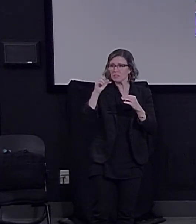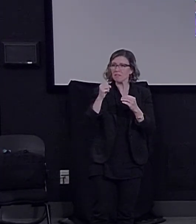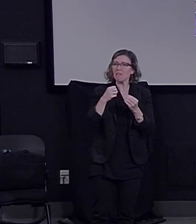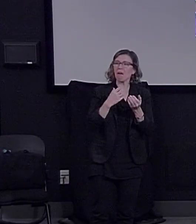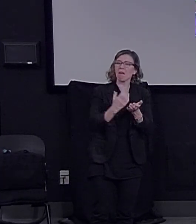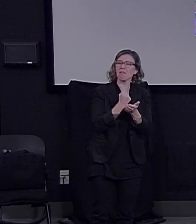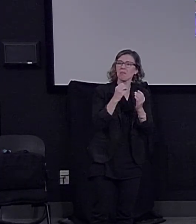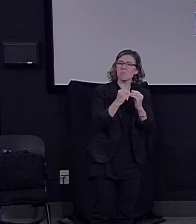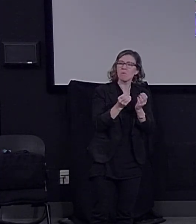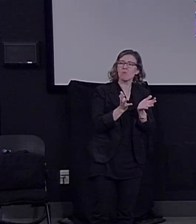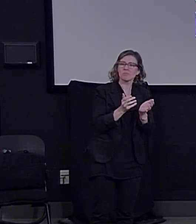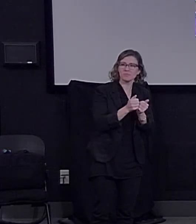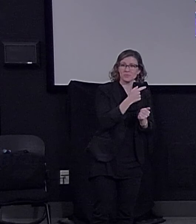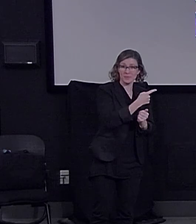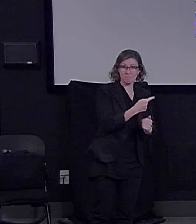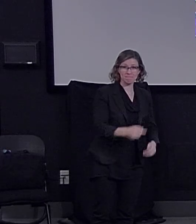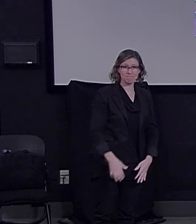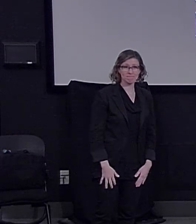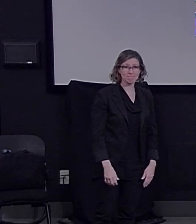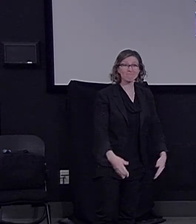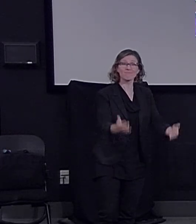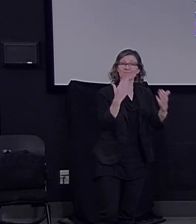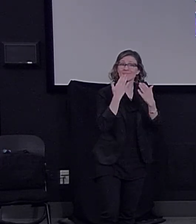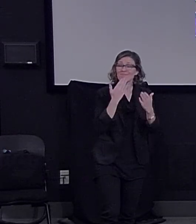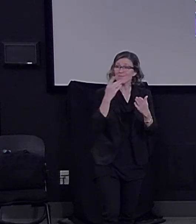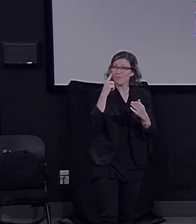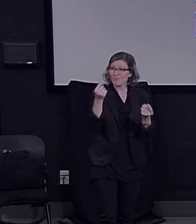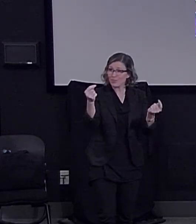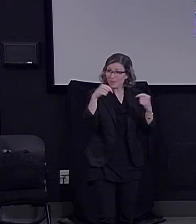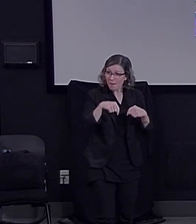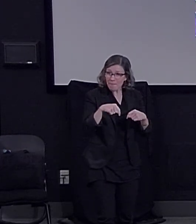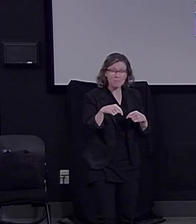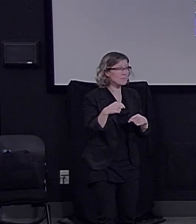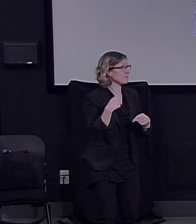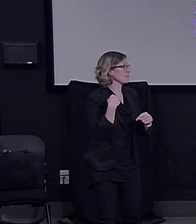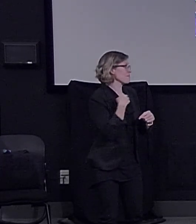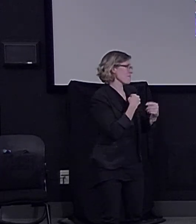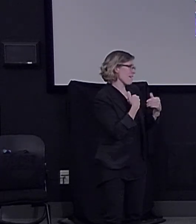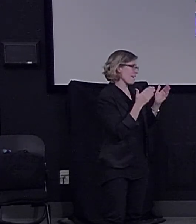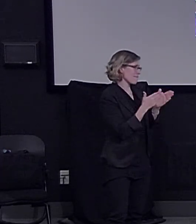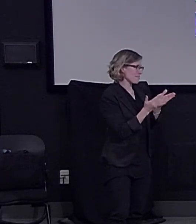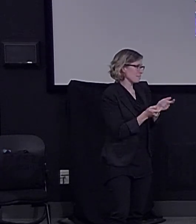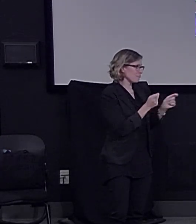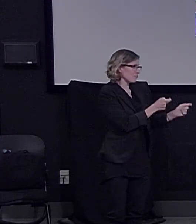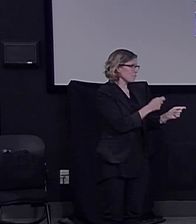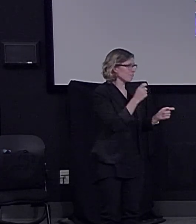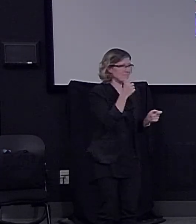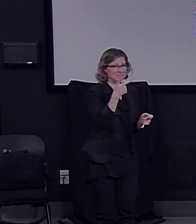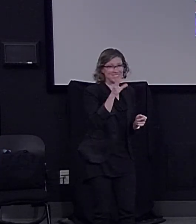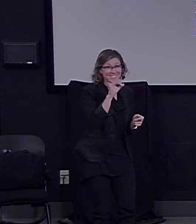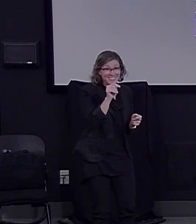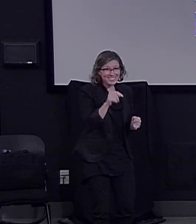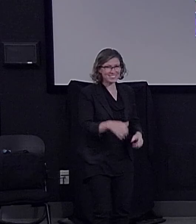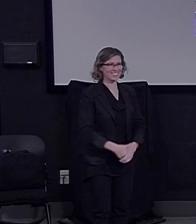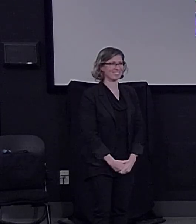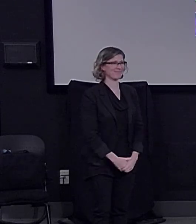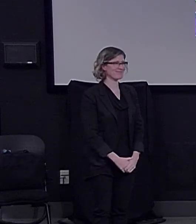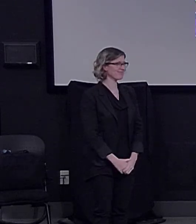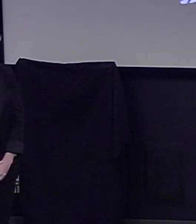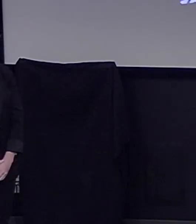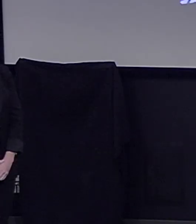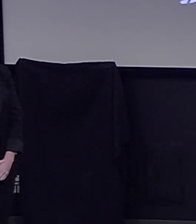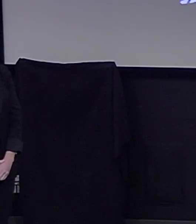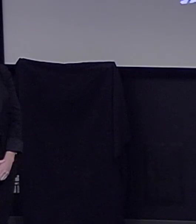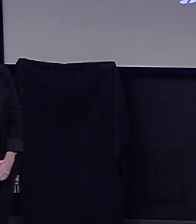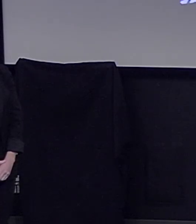time to chat a little more. Thank you very much for coming. We have a little gift for you. Please, it